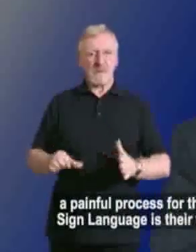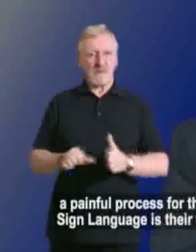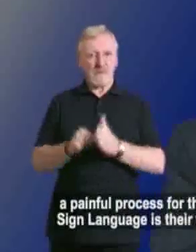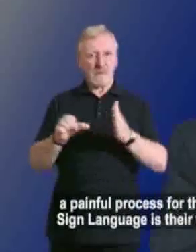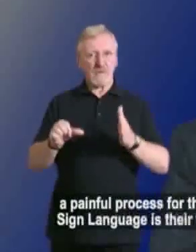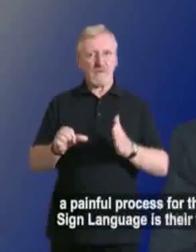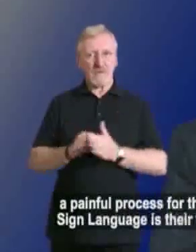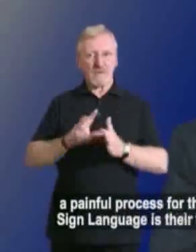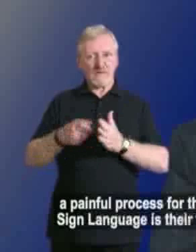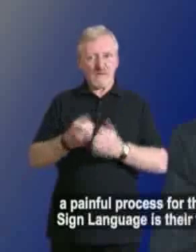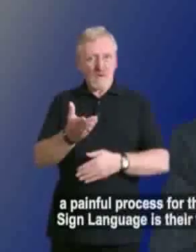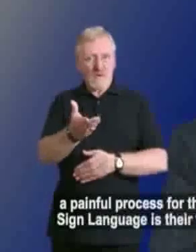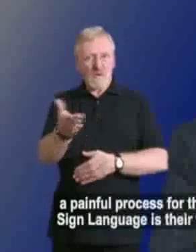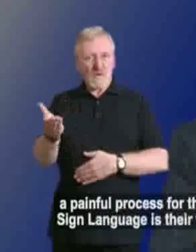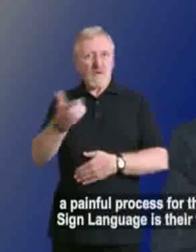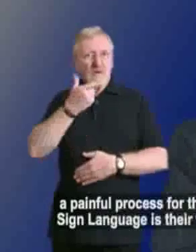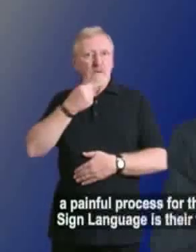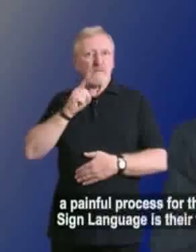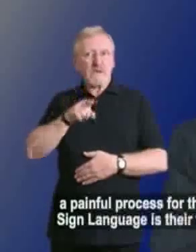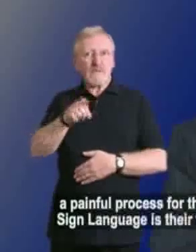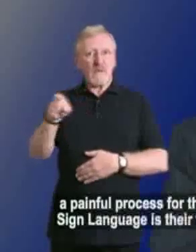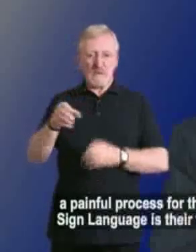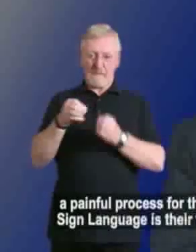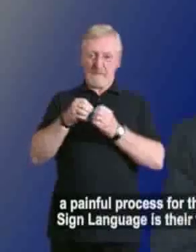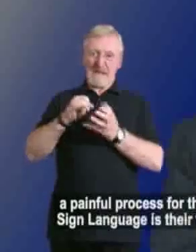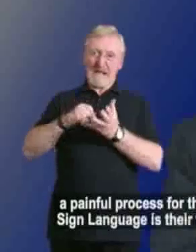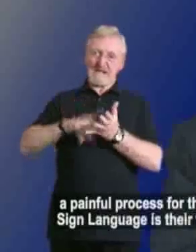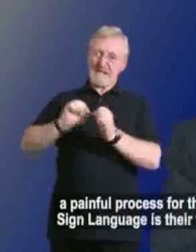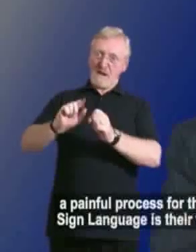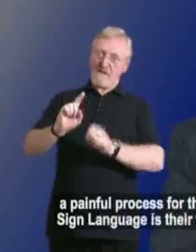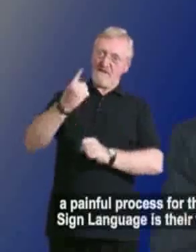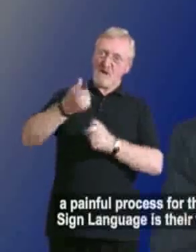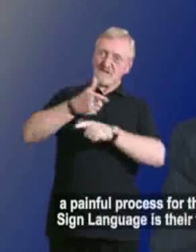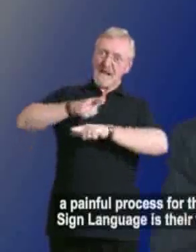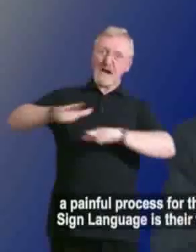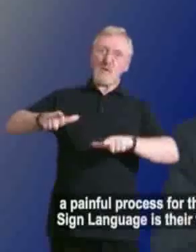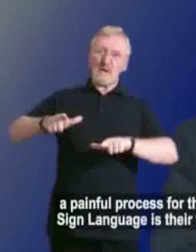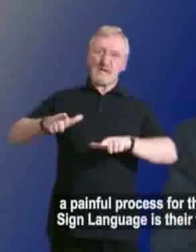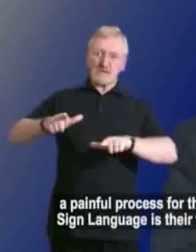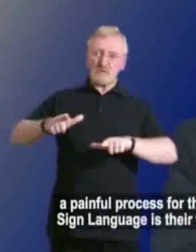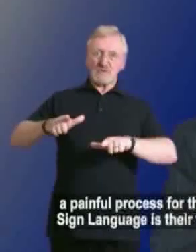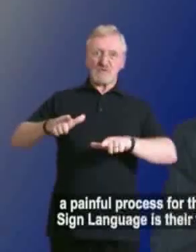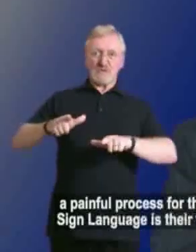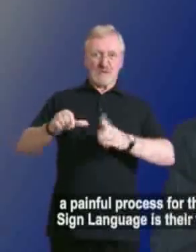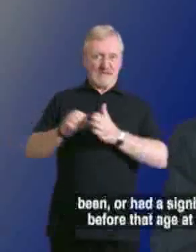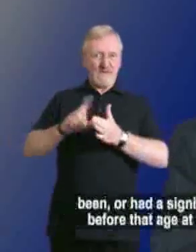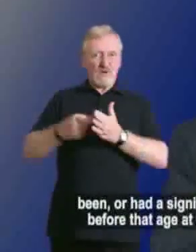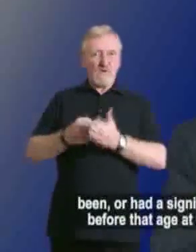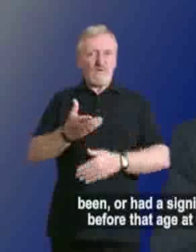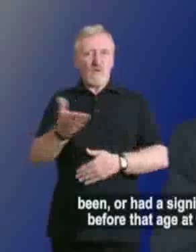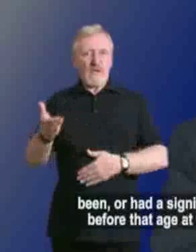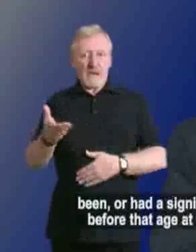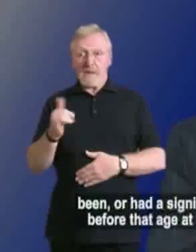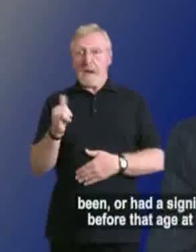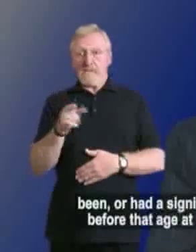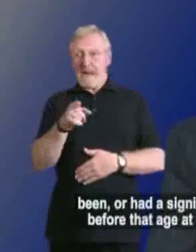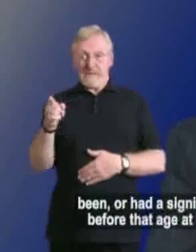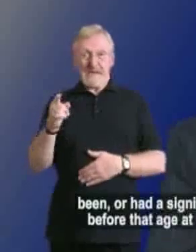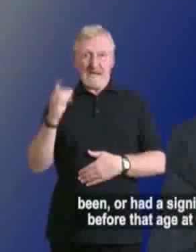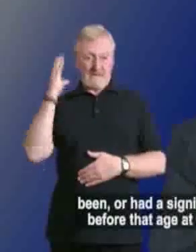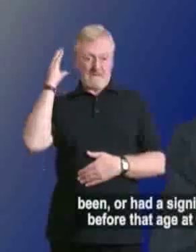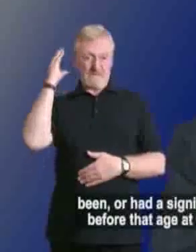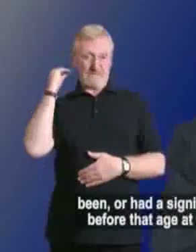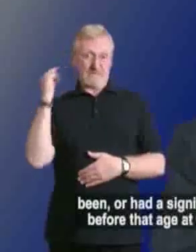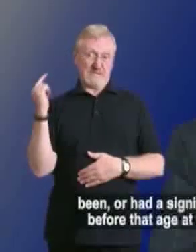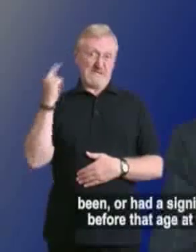painful process for those people for whom British Sign Language is their first language, who may have been or had a